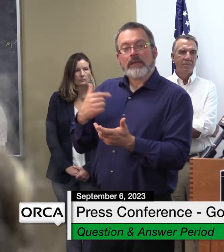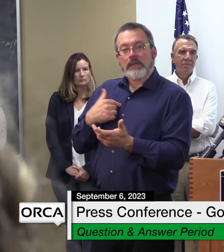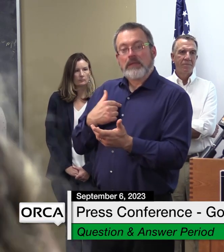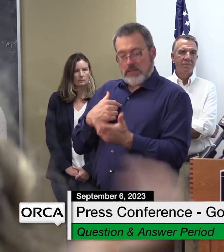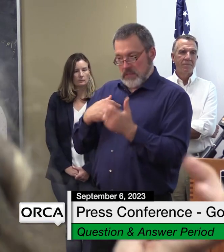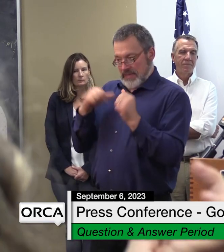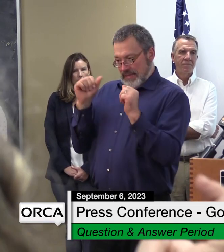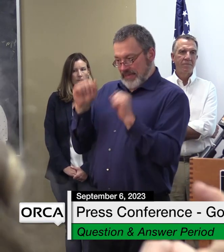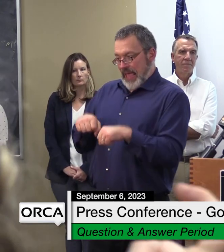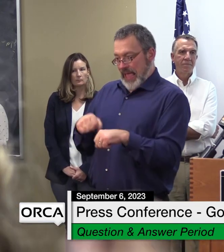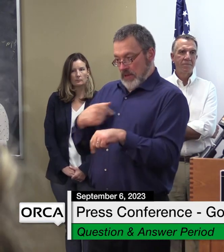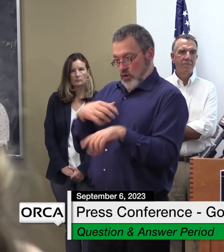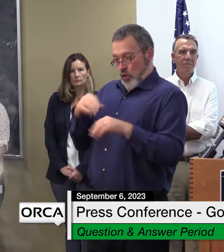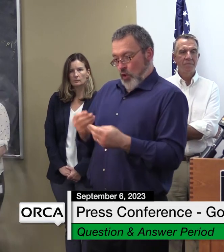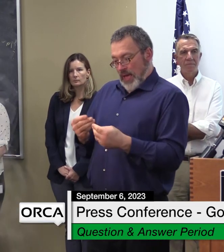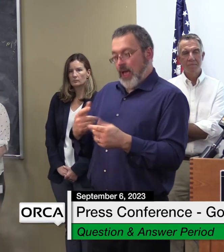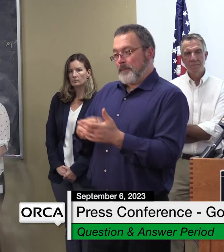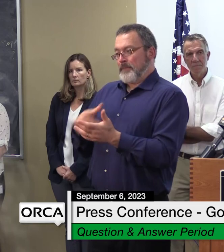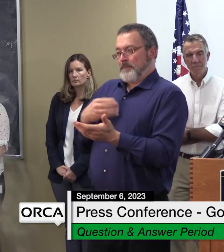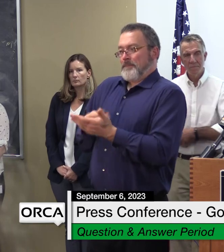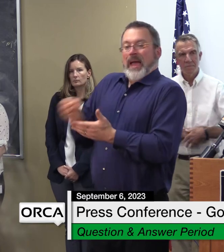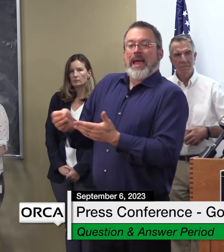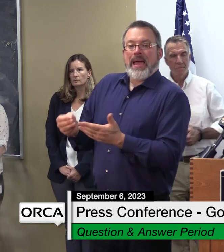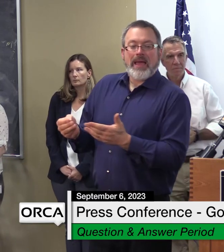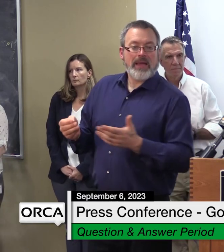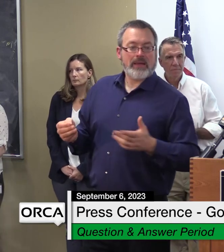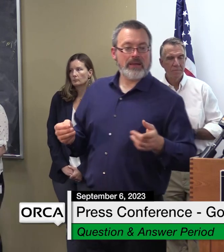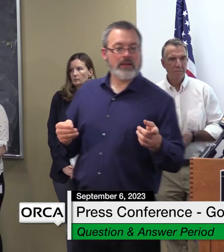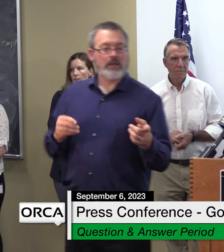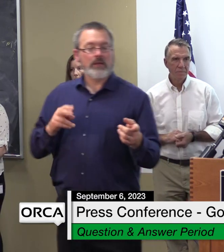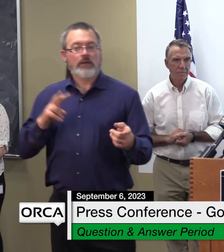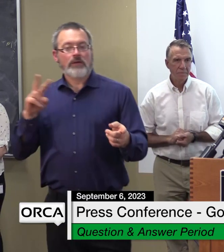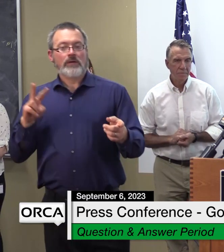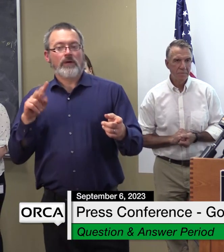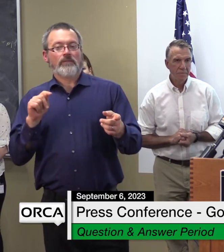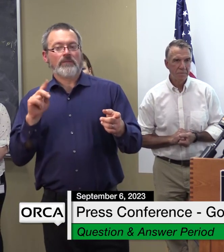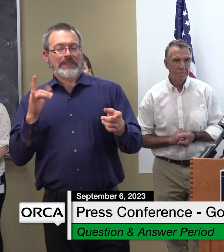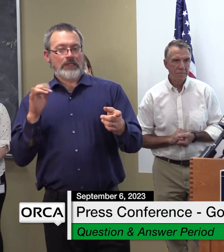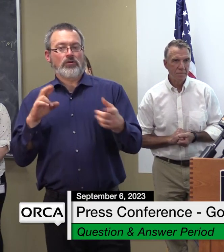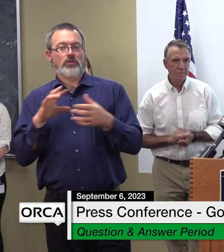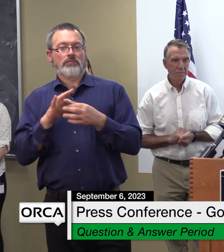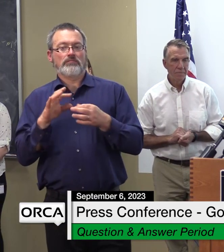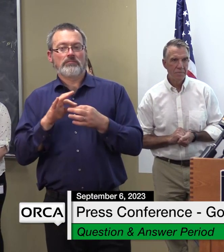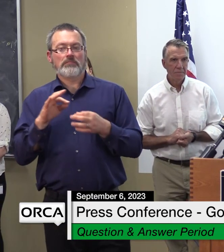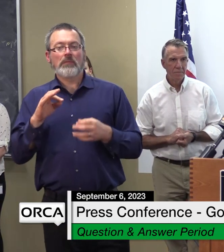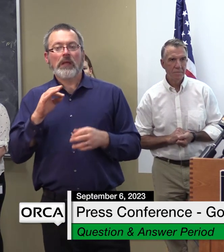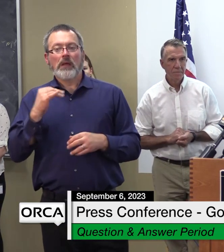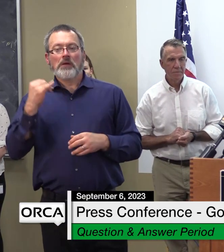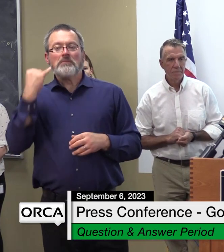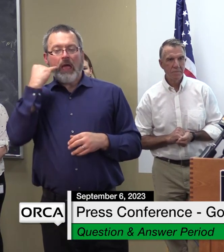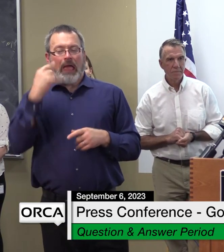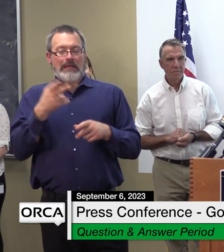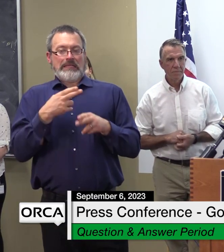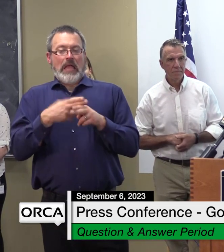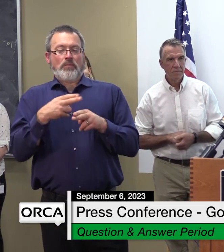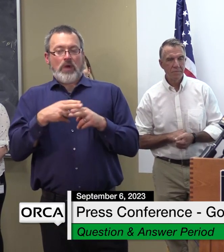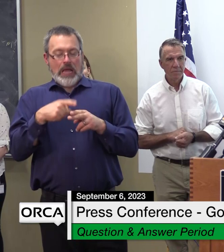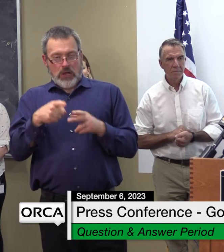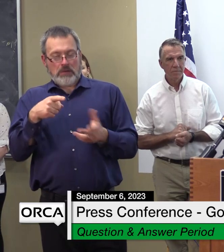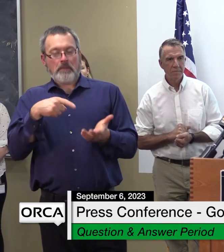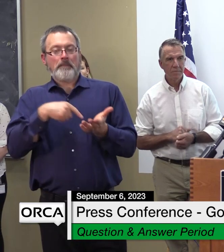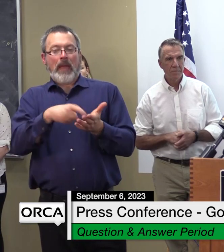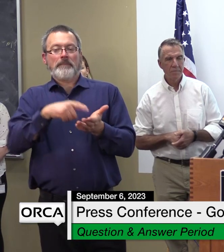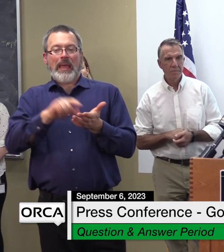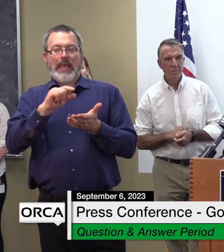you. Would the payments made while it was considered temporary be counted toward the